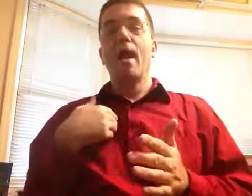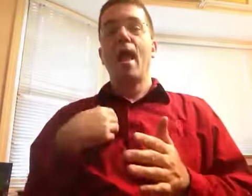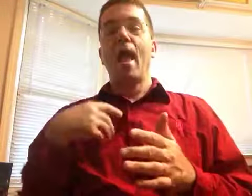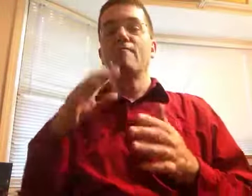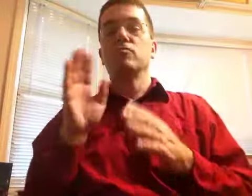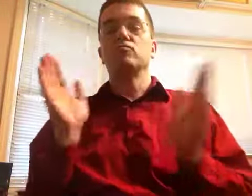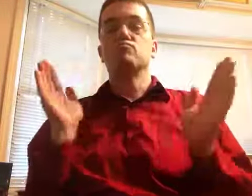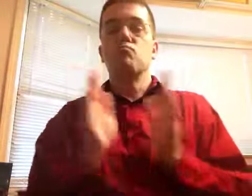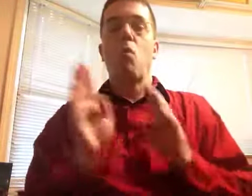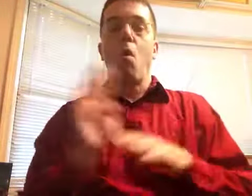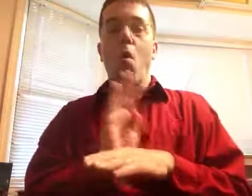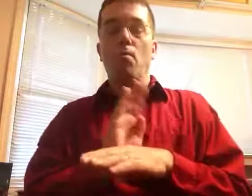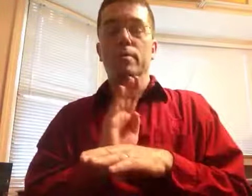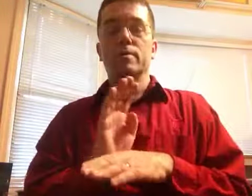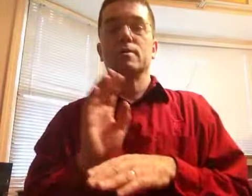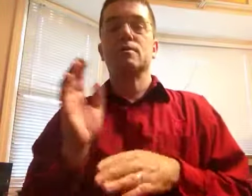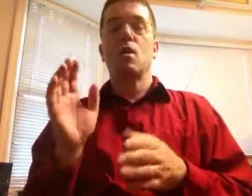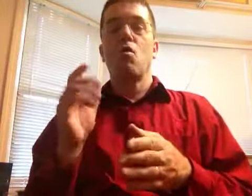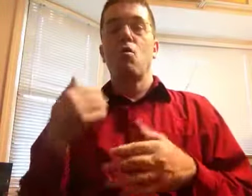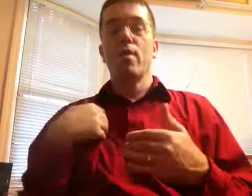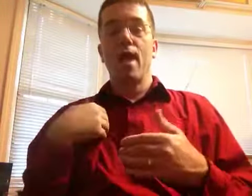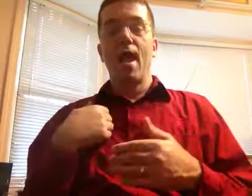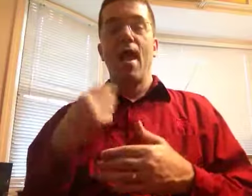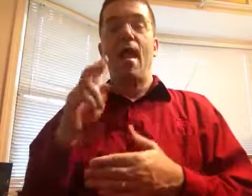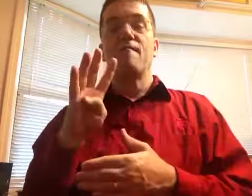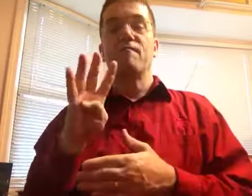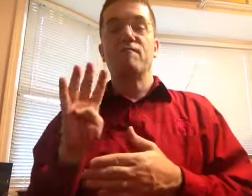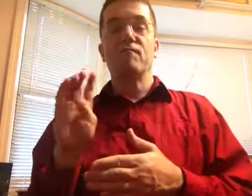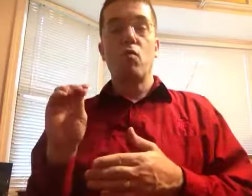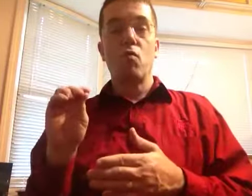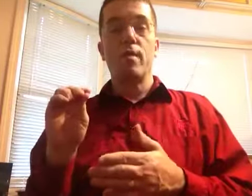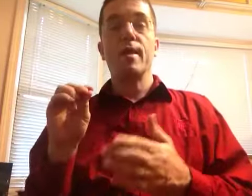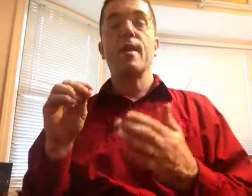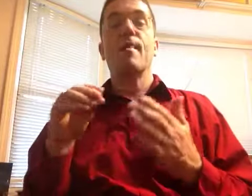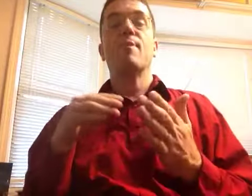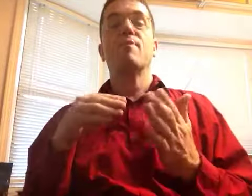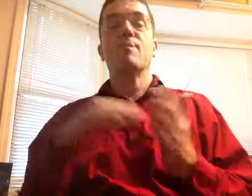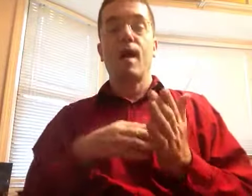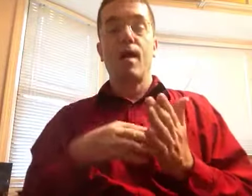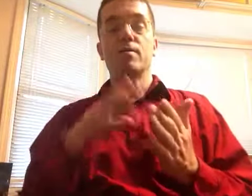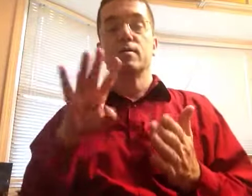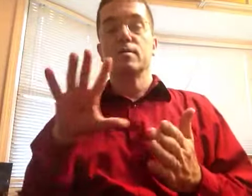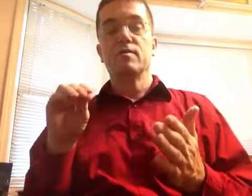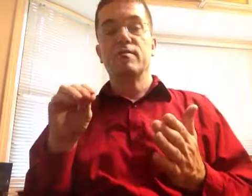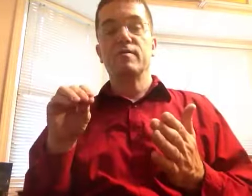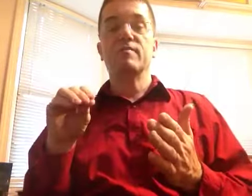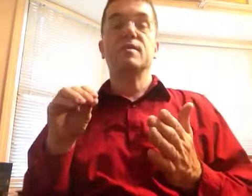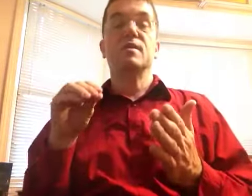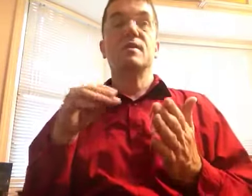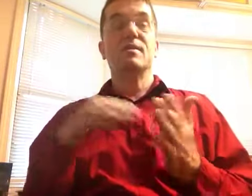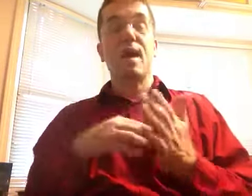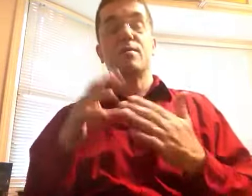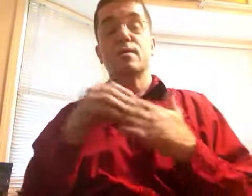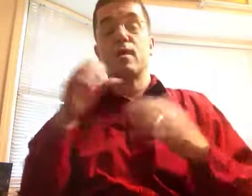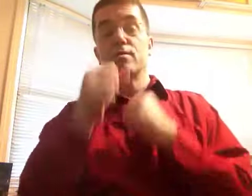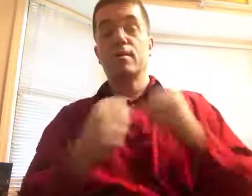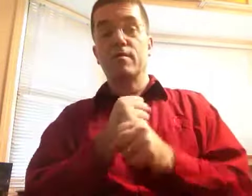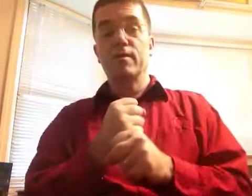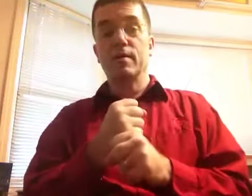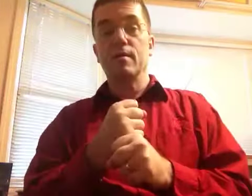Our income is around $45,000 to $50,000 a year. Our business has been very affected by the economy, the housing market